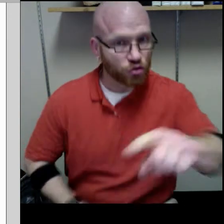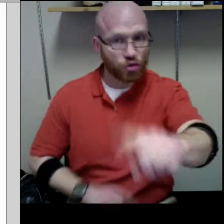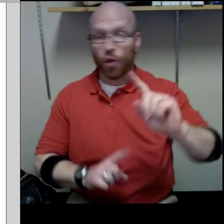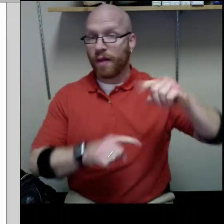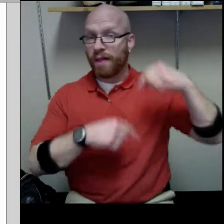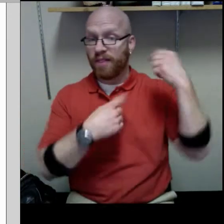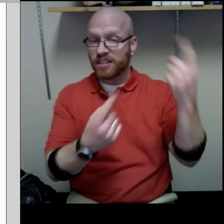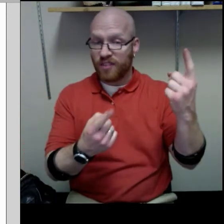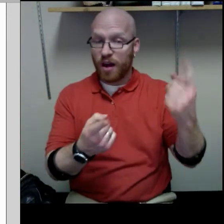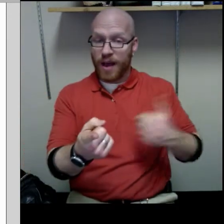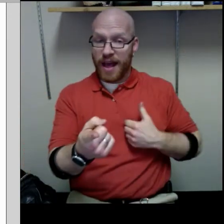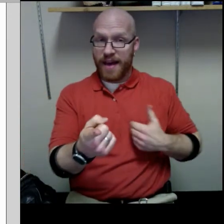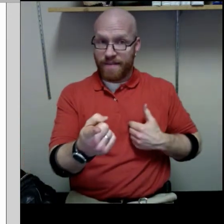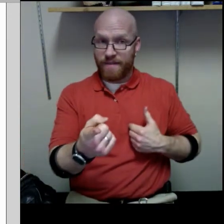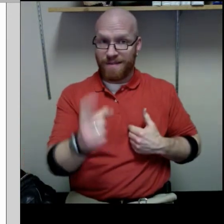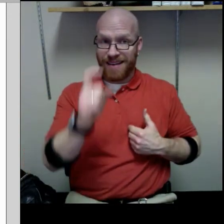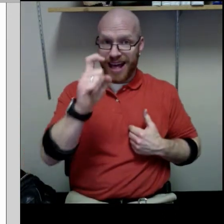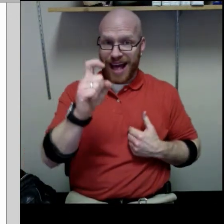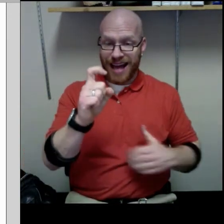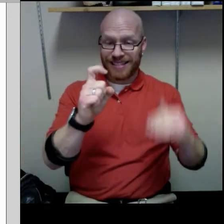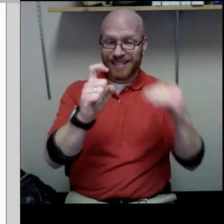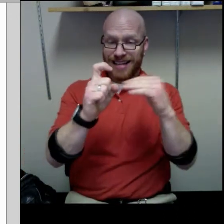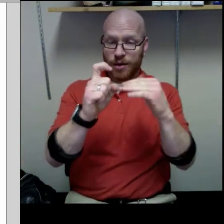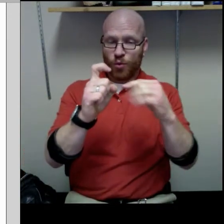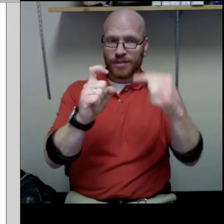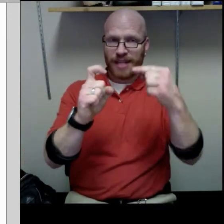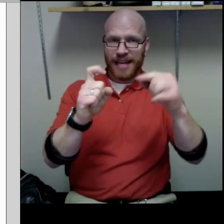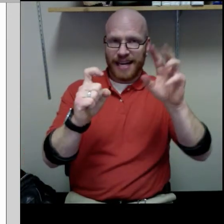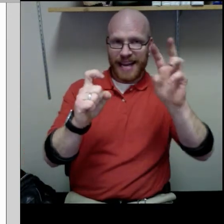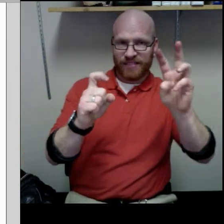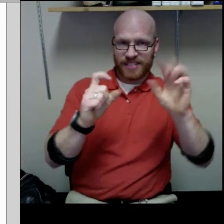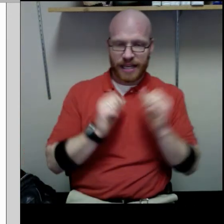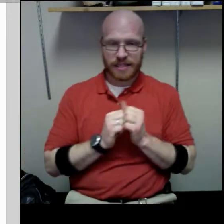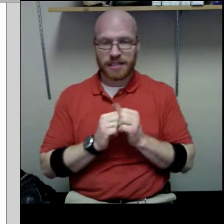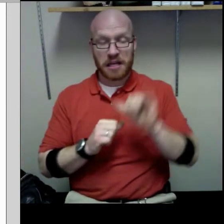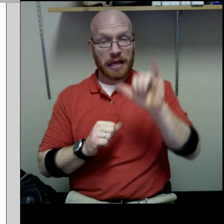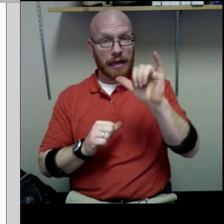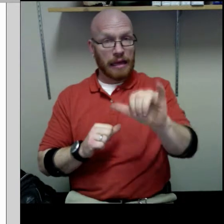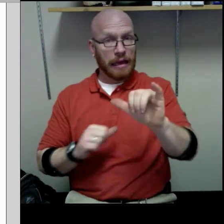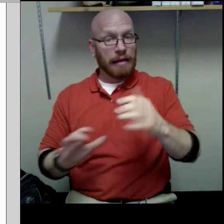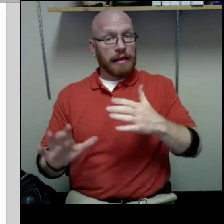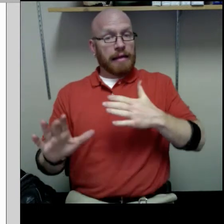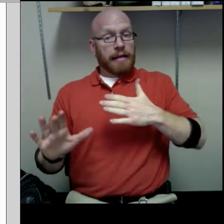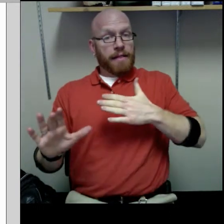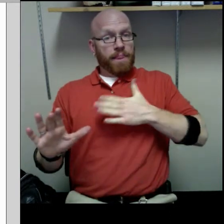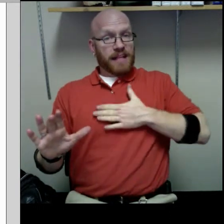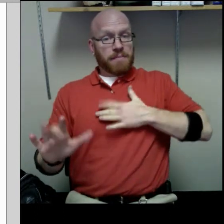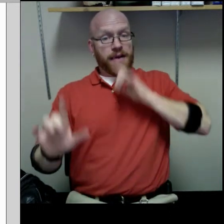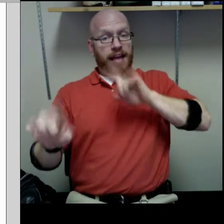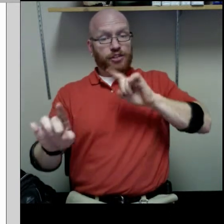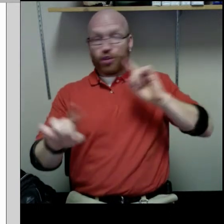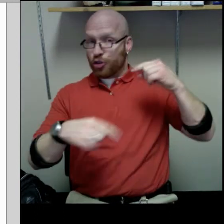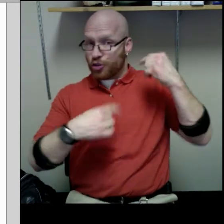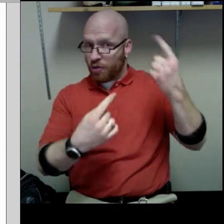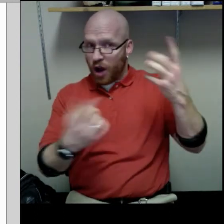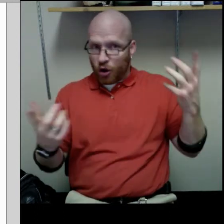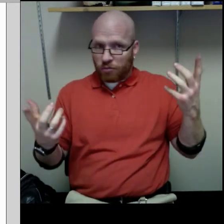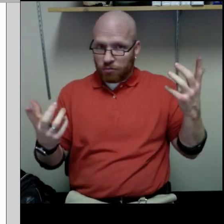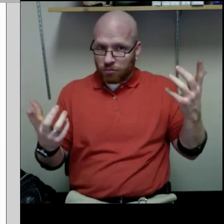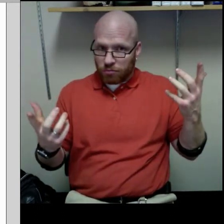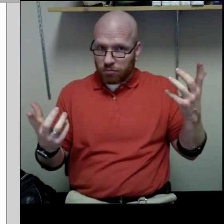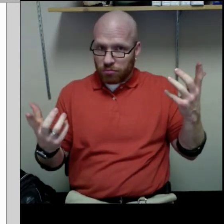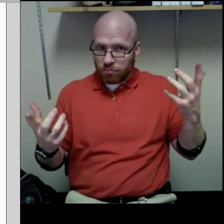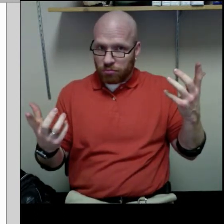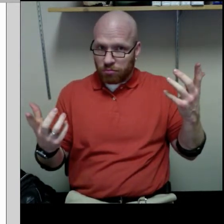So, thus far we have x equals negative 6, that's my answer so